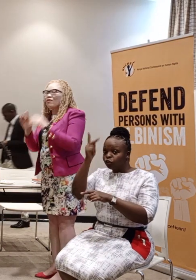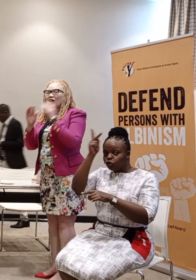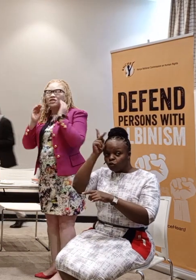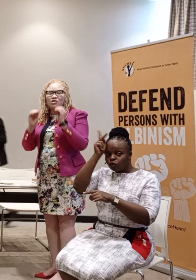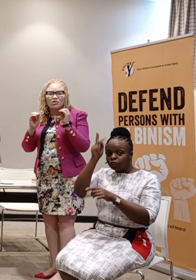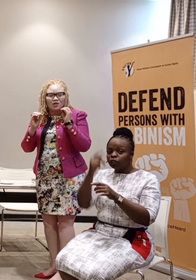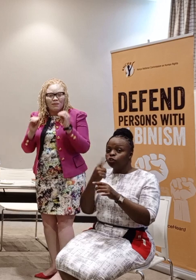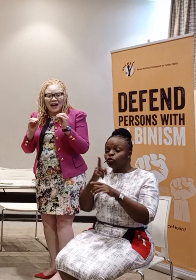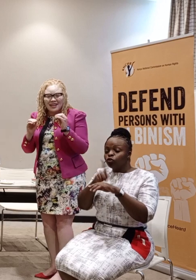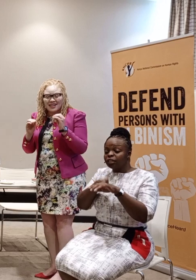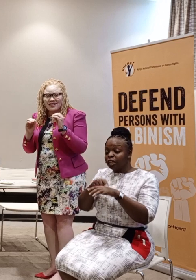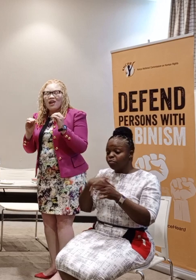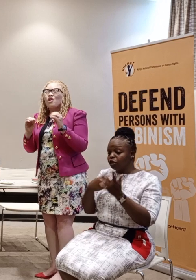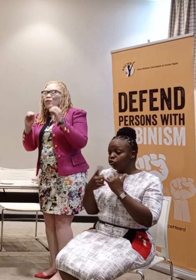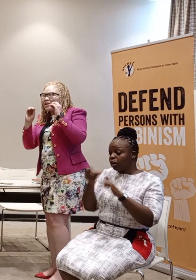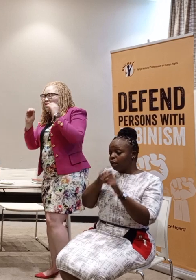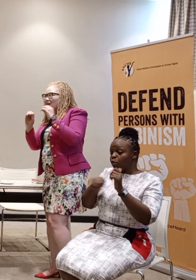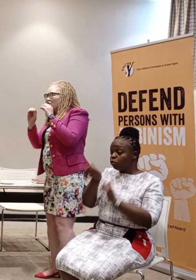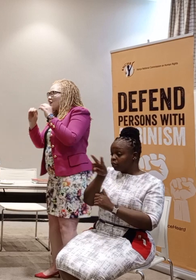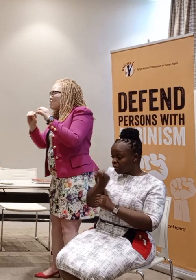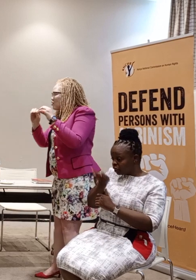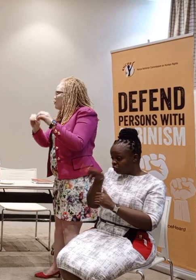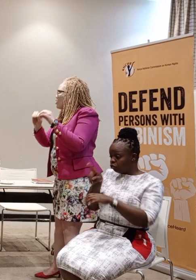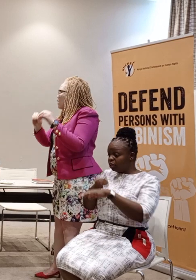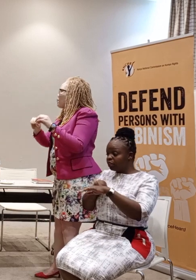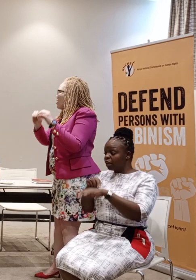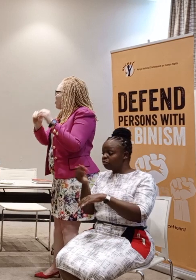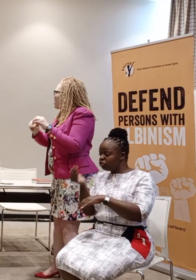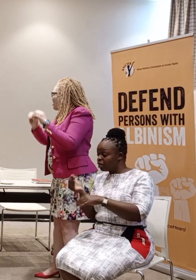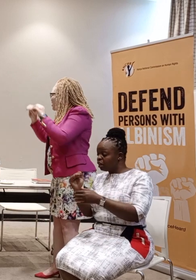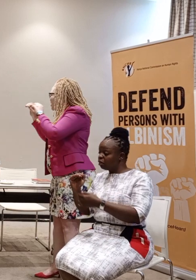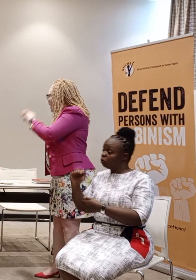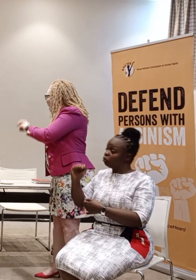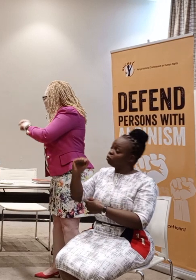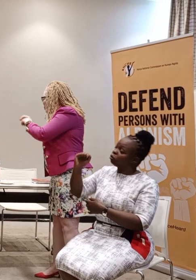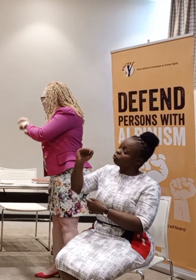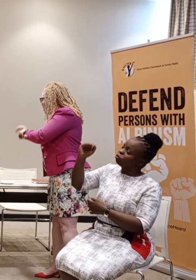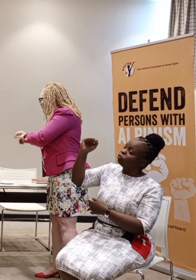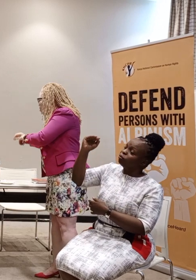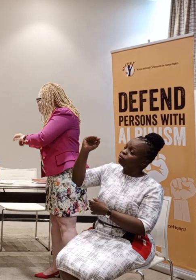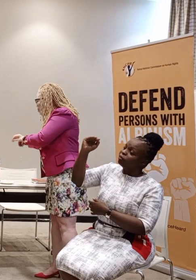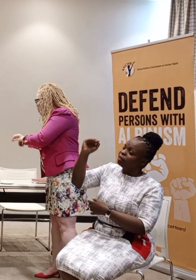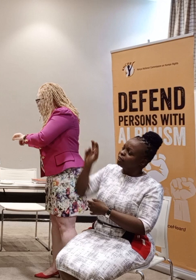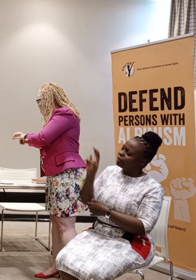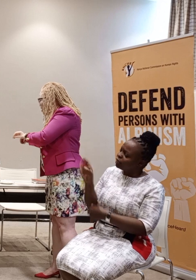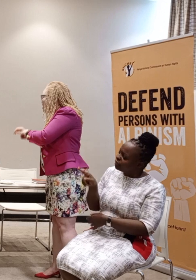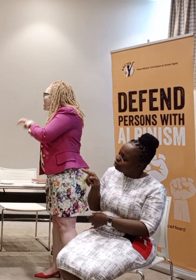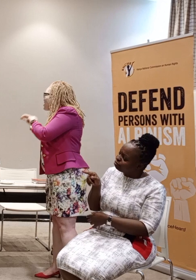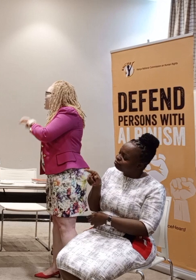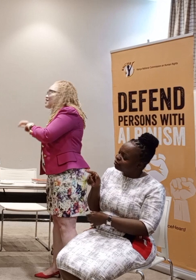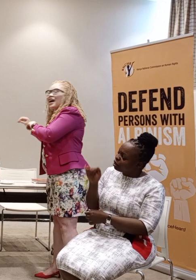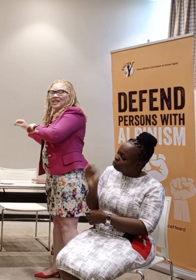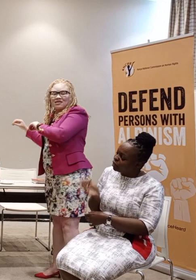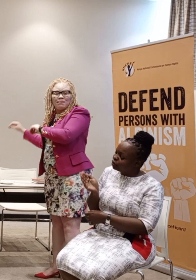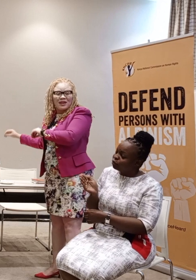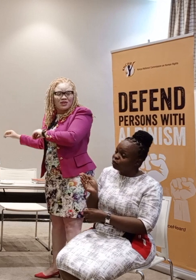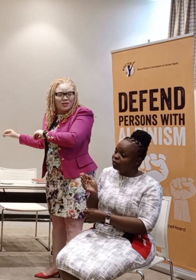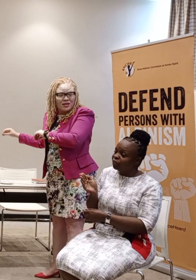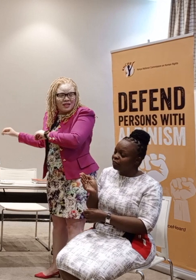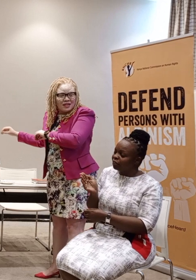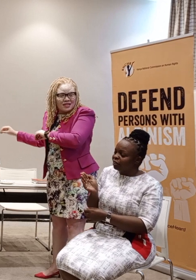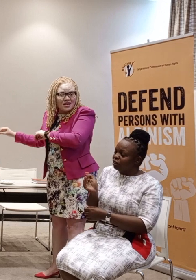I talk of attitudinal barriers, when will a child growing up ever see Dan born in that community, see Dan as